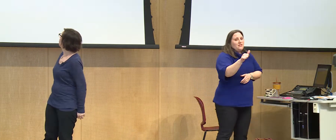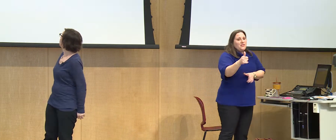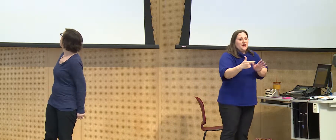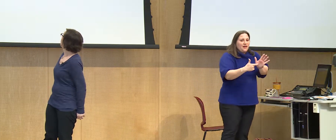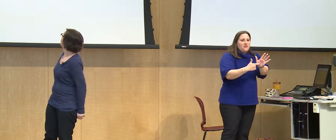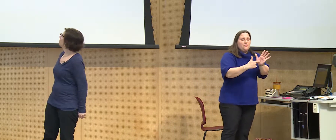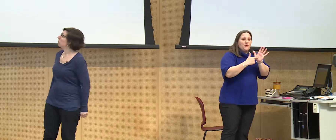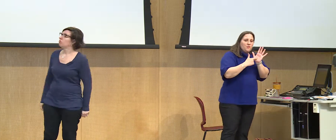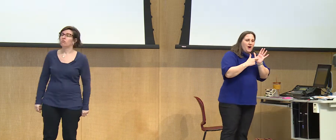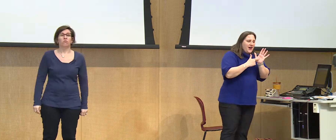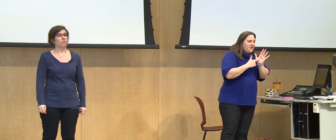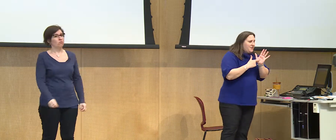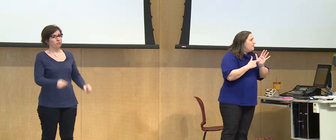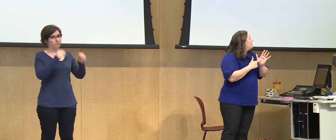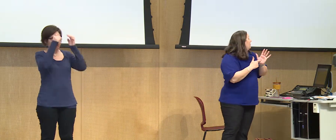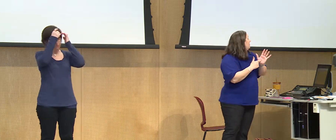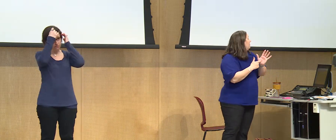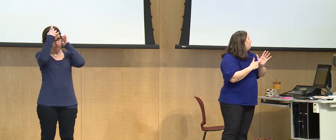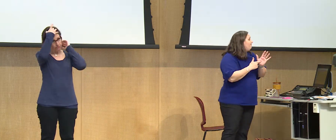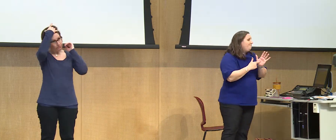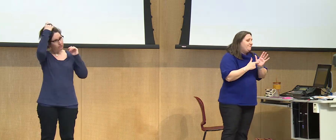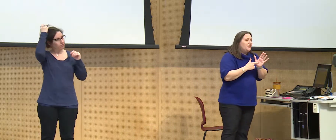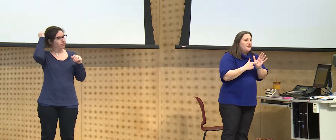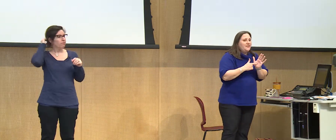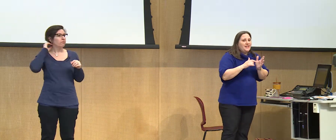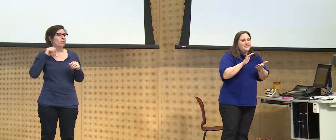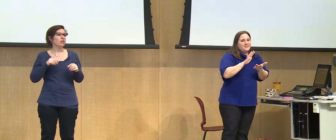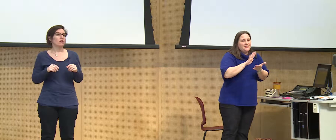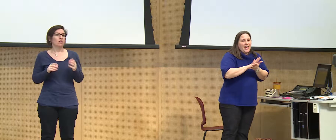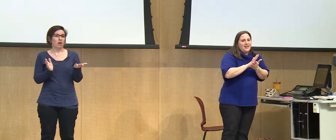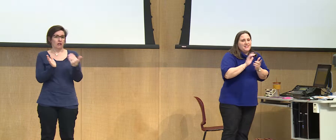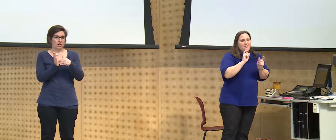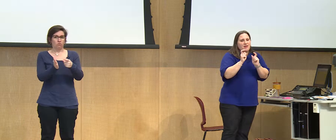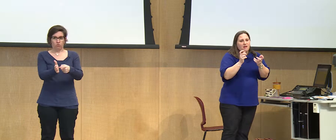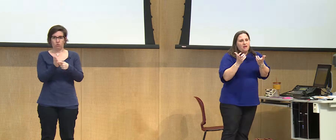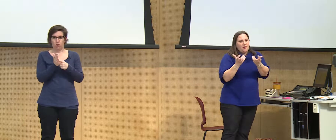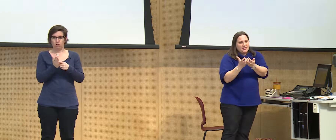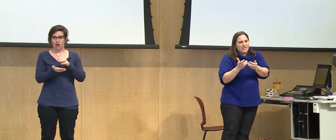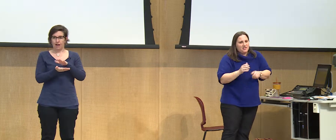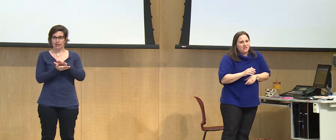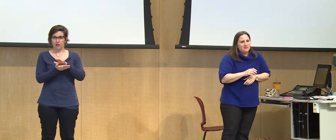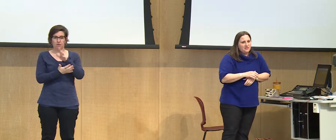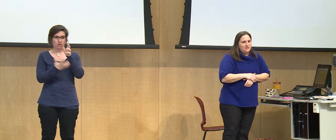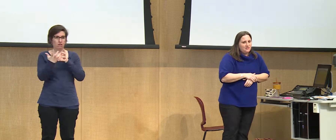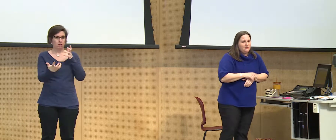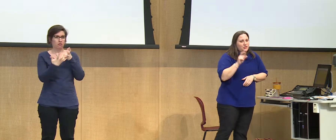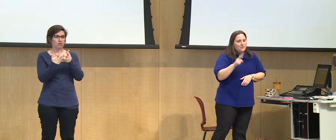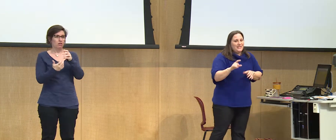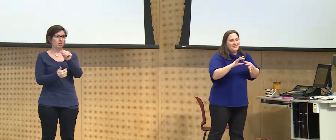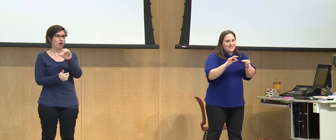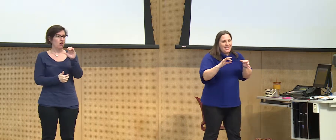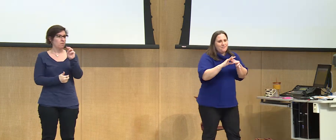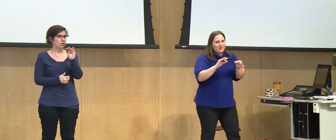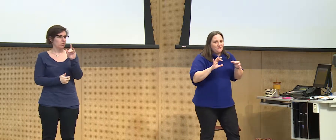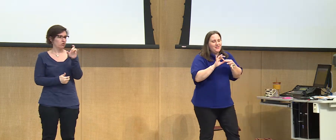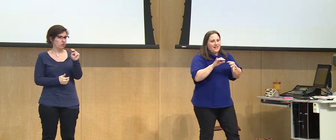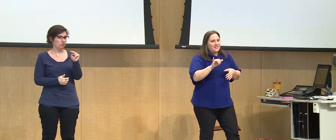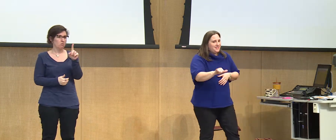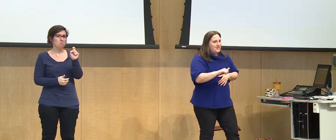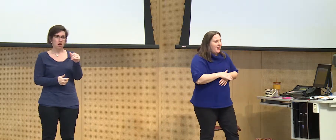The other required is academic accommodations. You need a statement related to that.